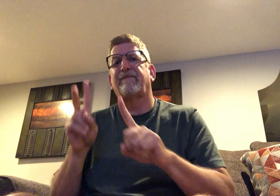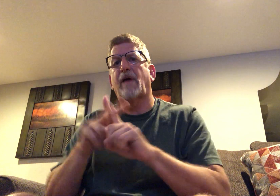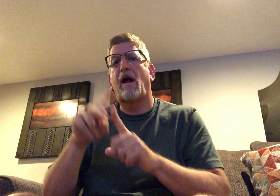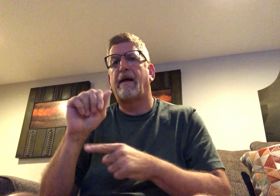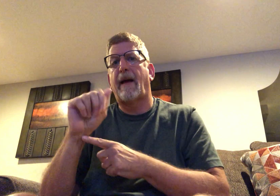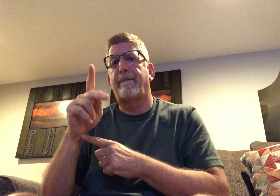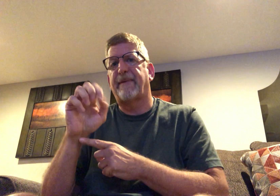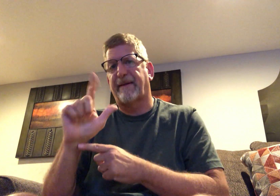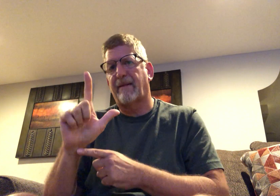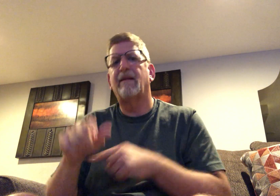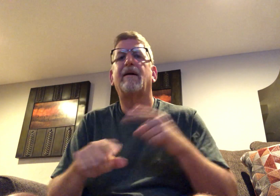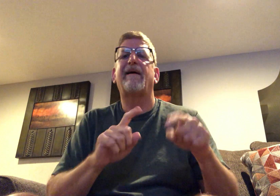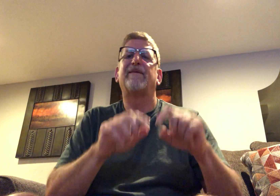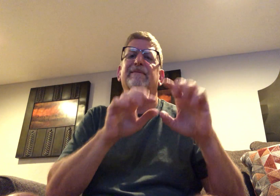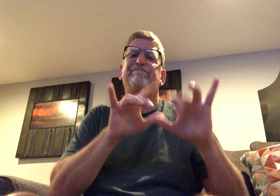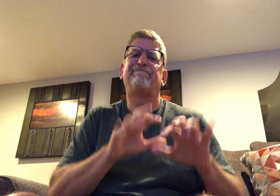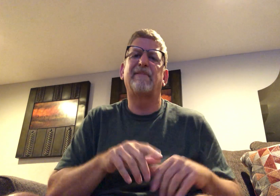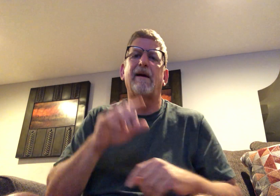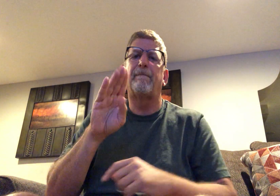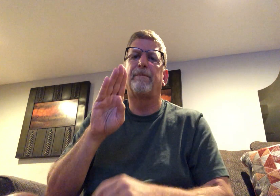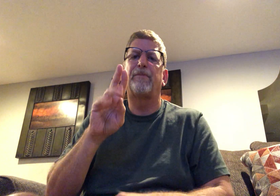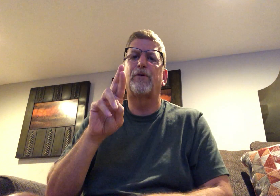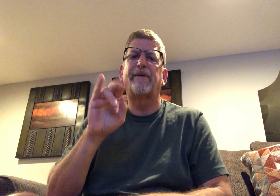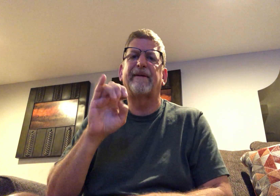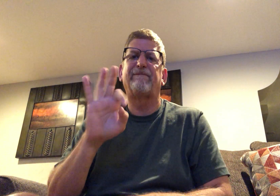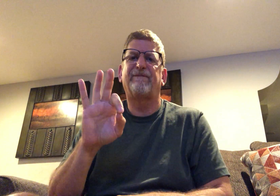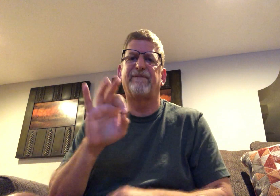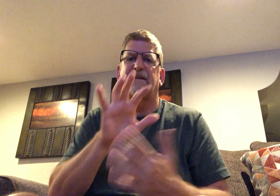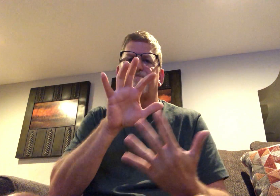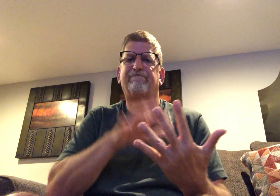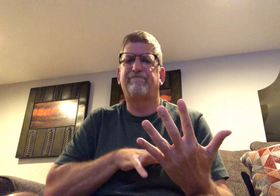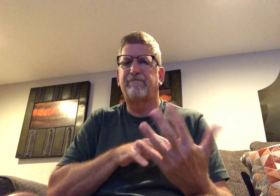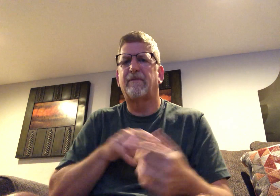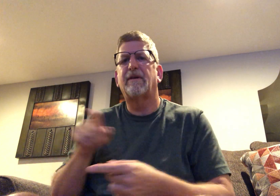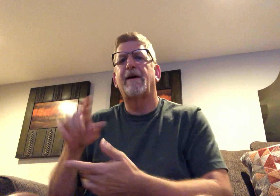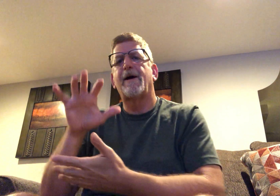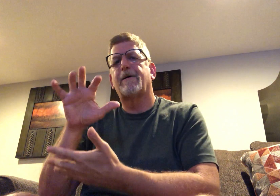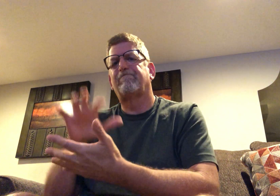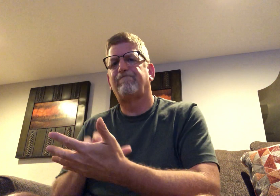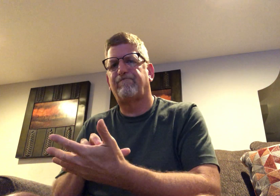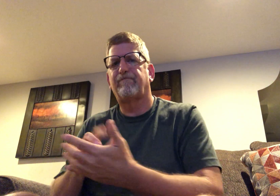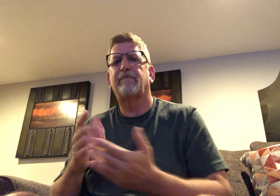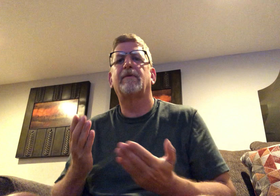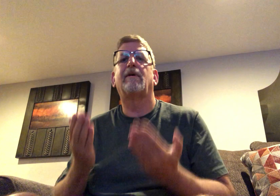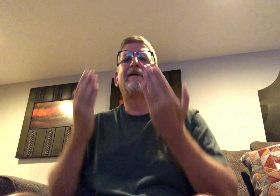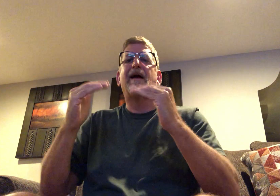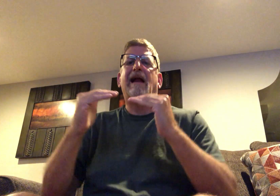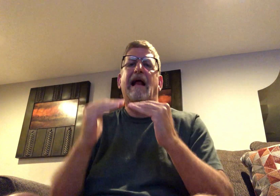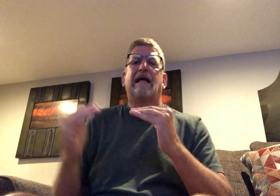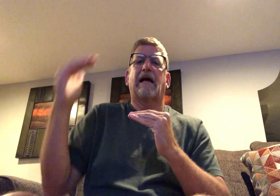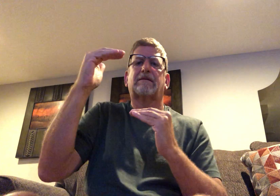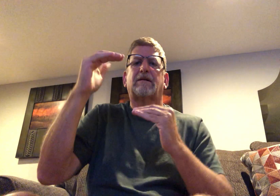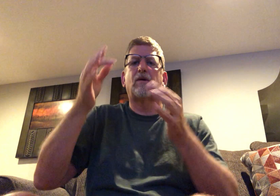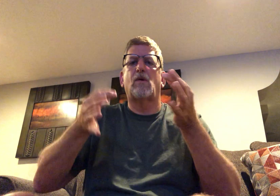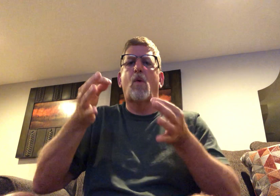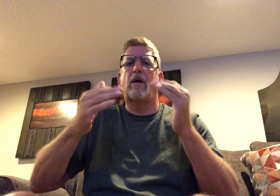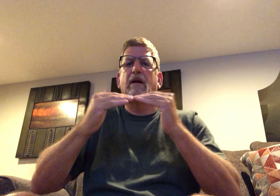worked for George Soros, and George Soros had been funding this whole thing from the very, very beginning. Not only that, That's why you backed